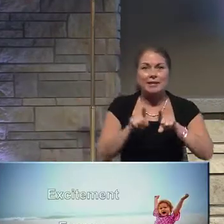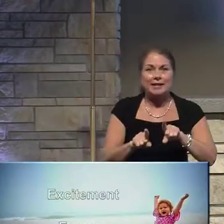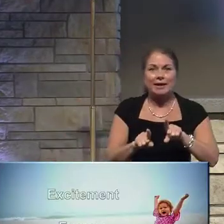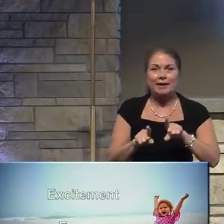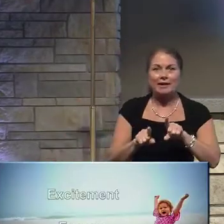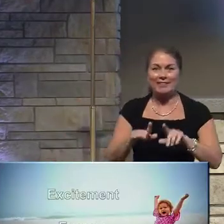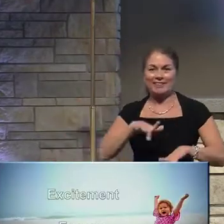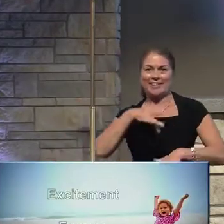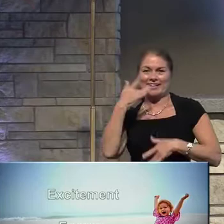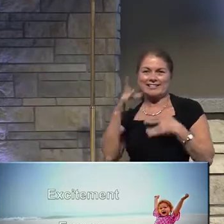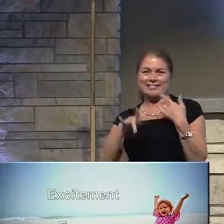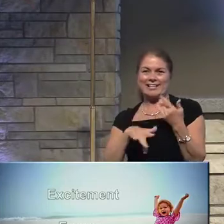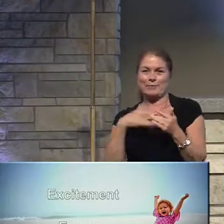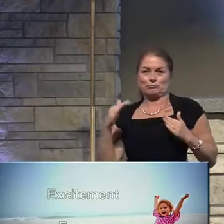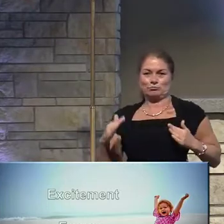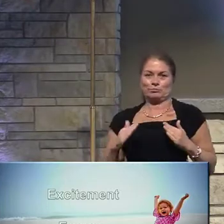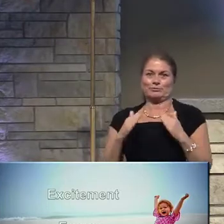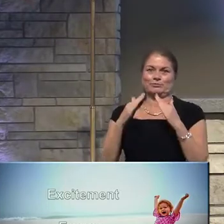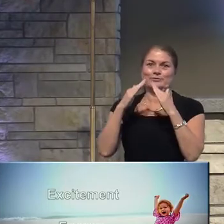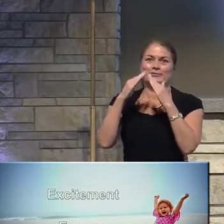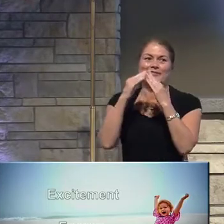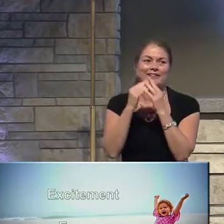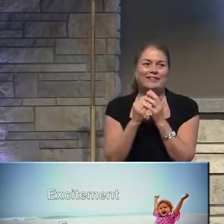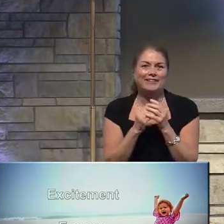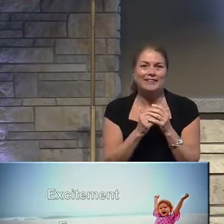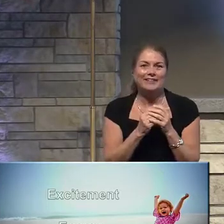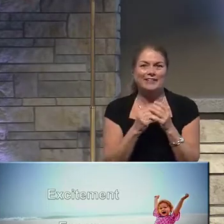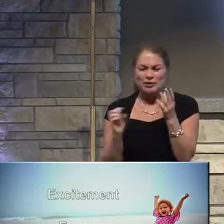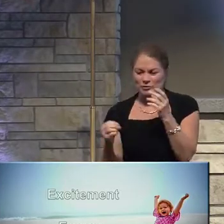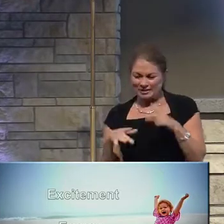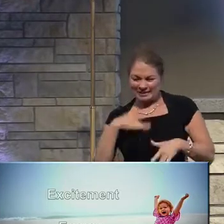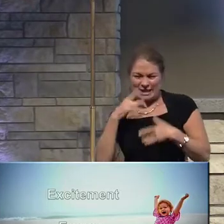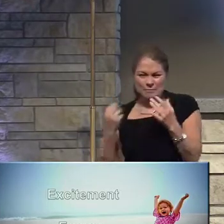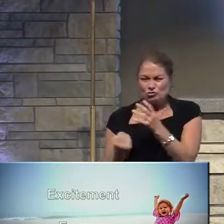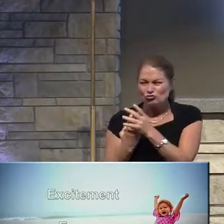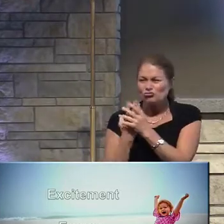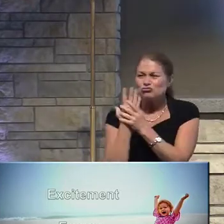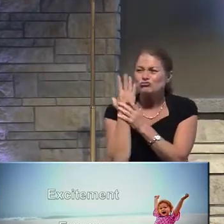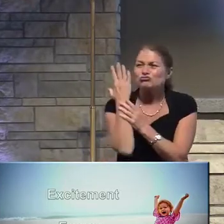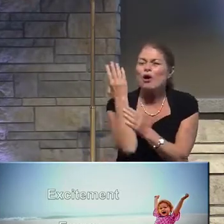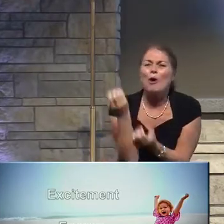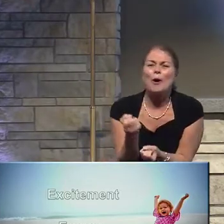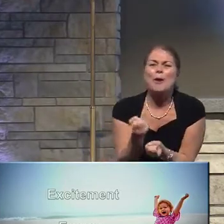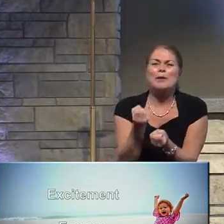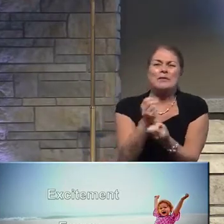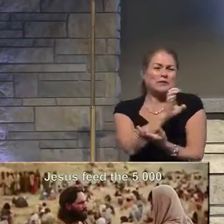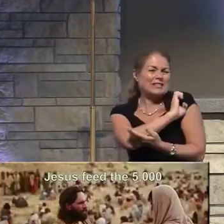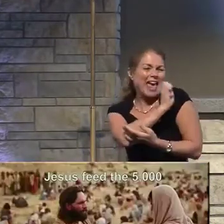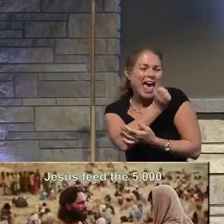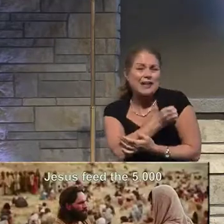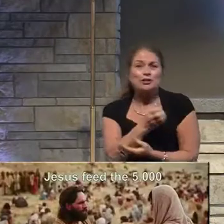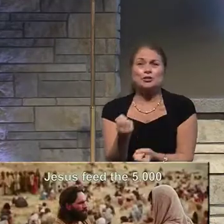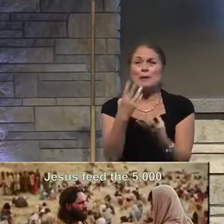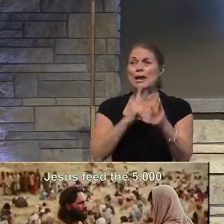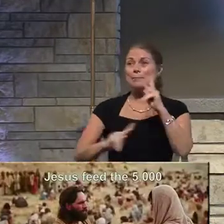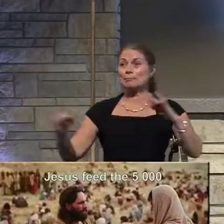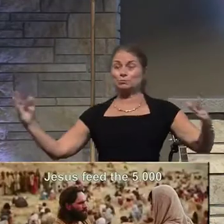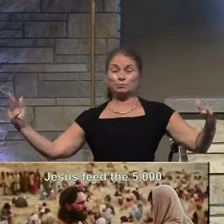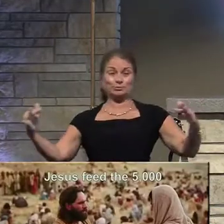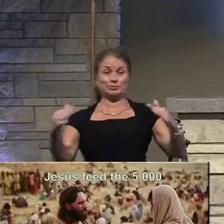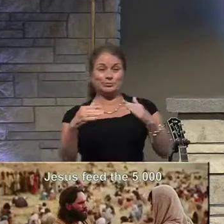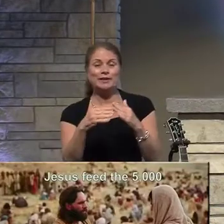was the excitement was building. There was energy, and the crowds were growing and growing. Jesus fed